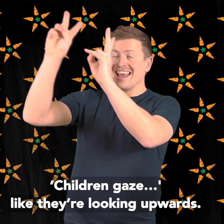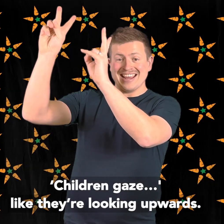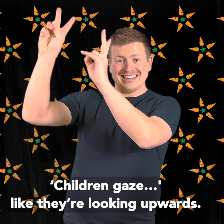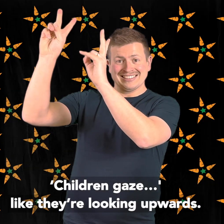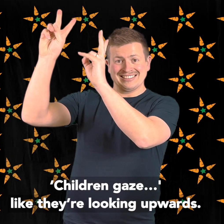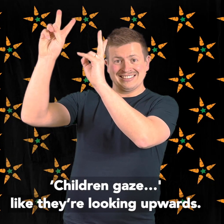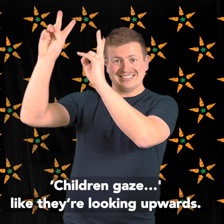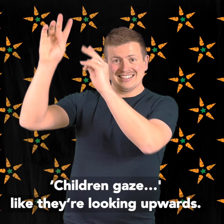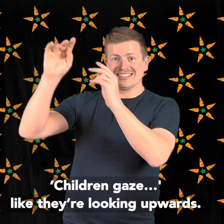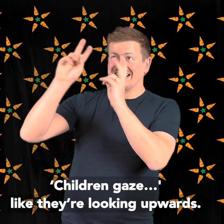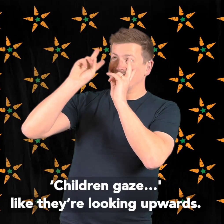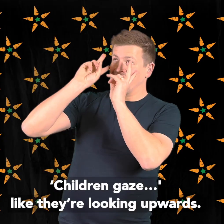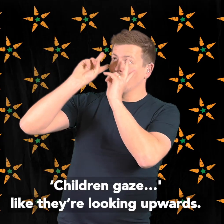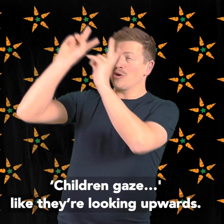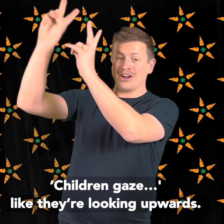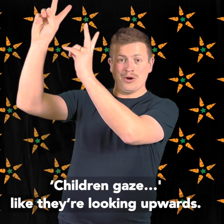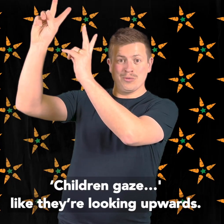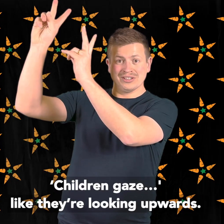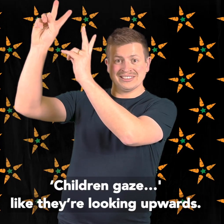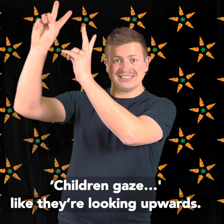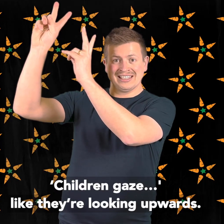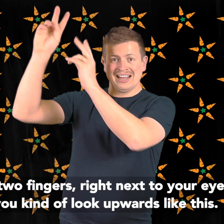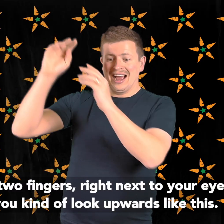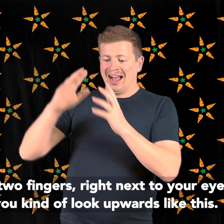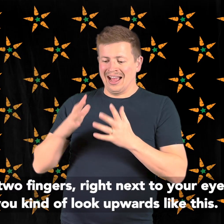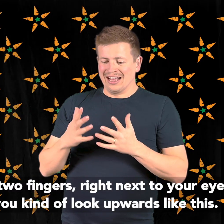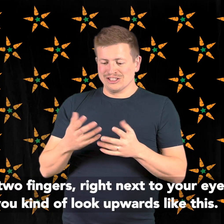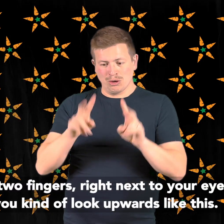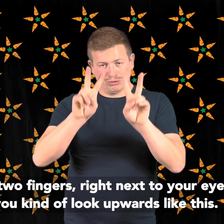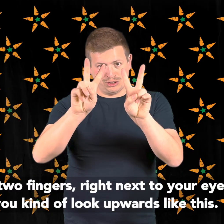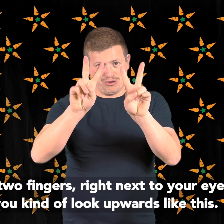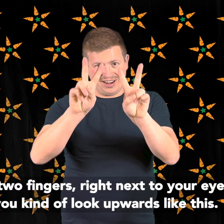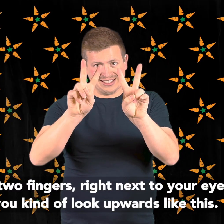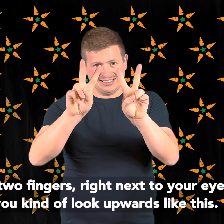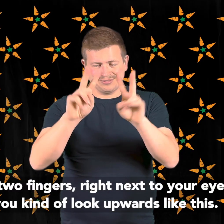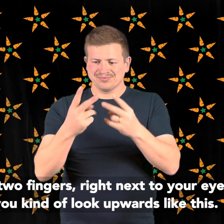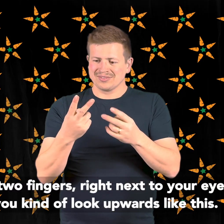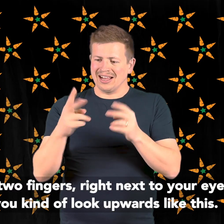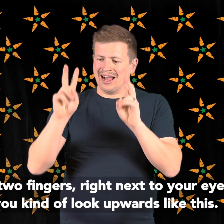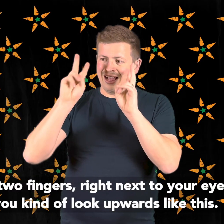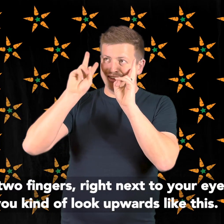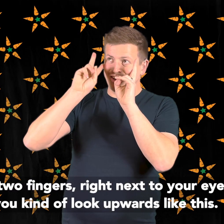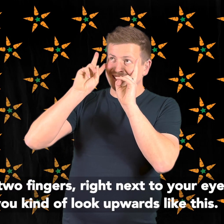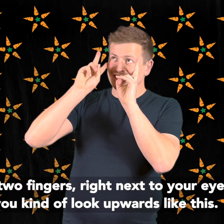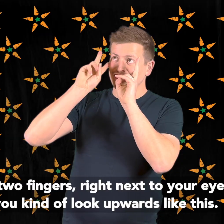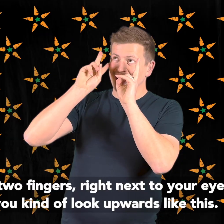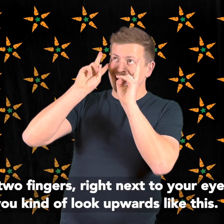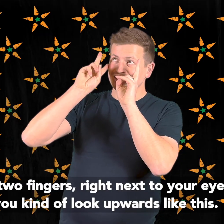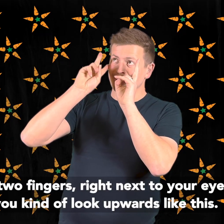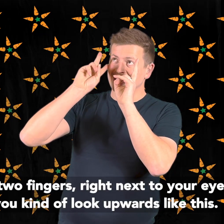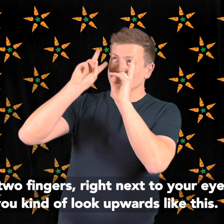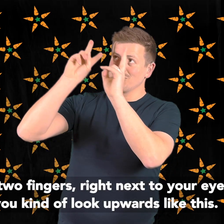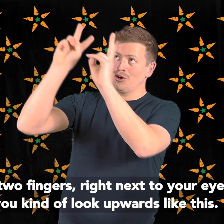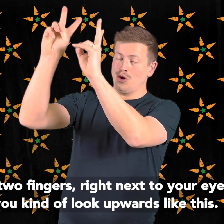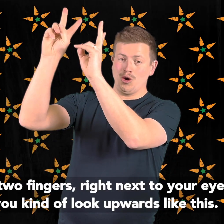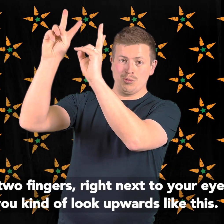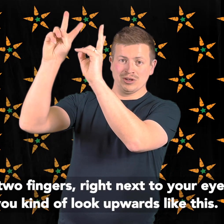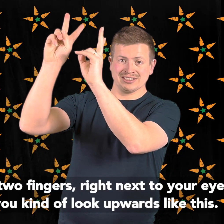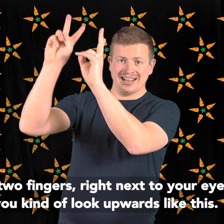gaze, it's like they're looking upwards. So two fingers right next to your eyes, and we kind of look upwards like